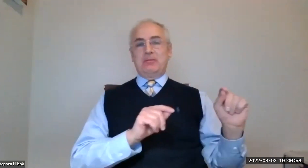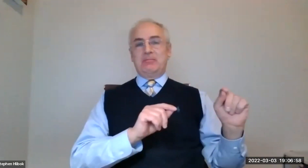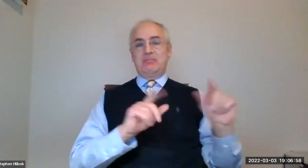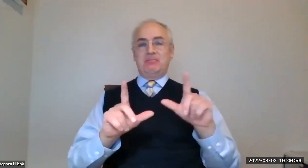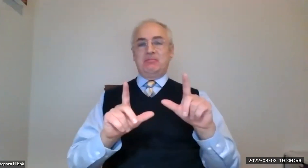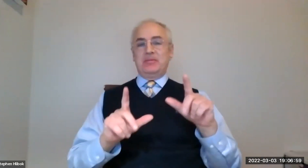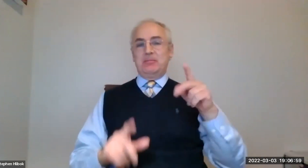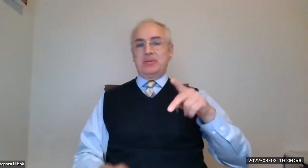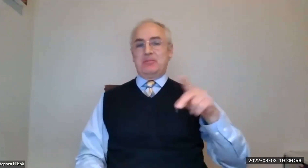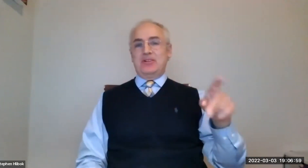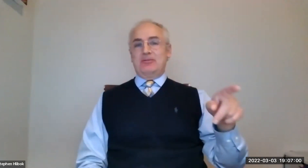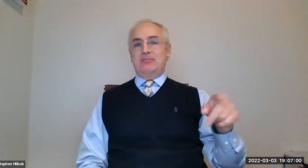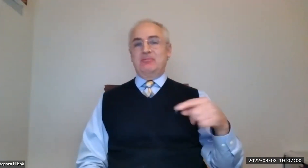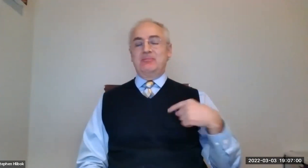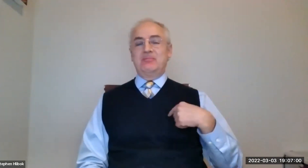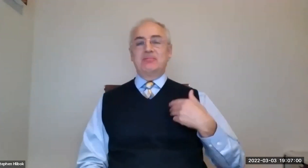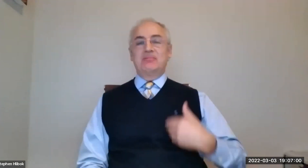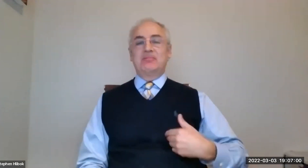Okay.